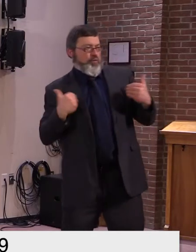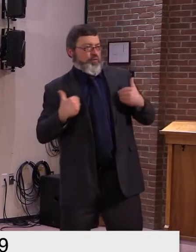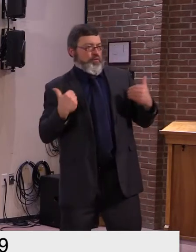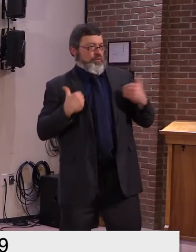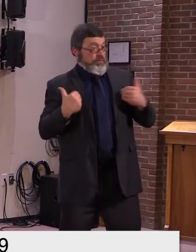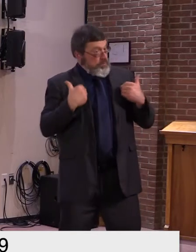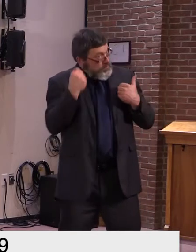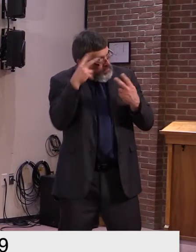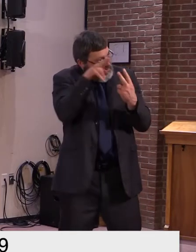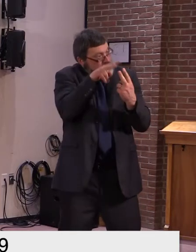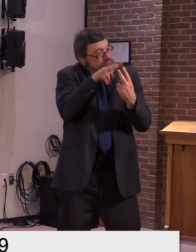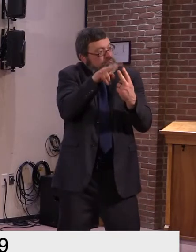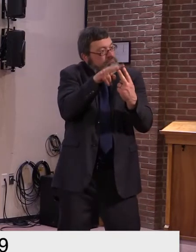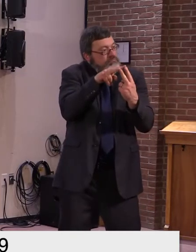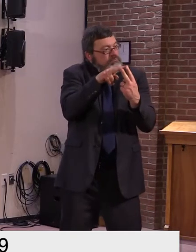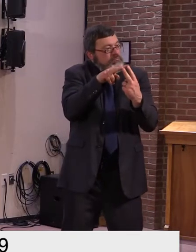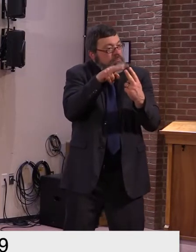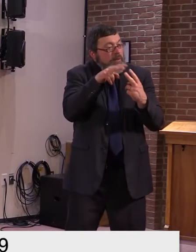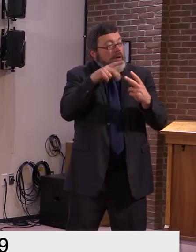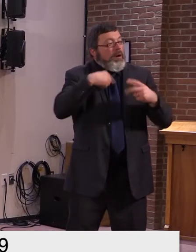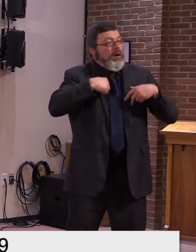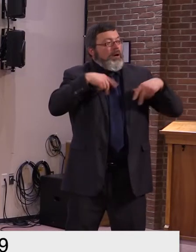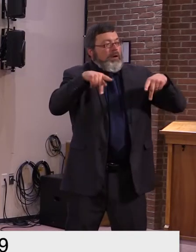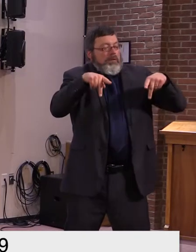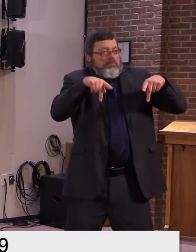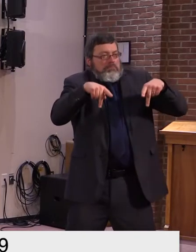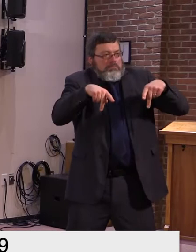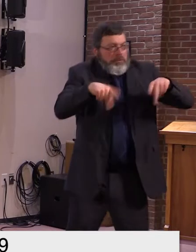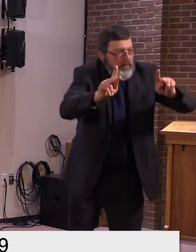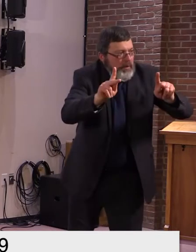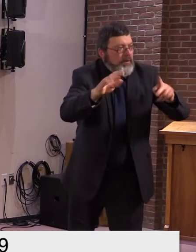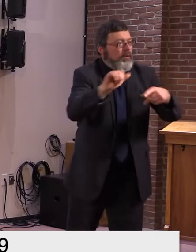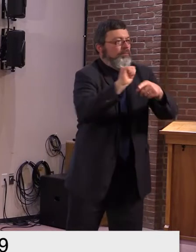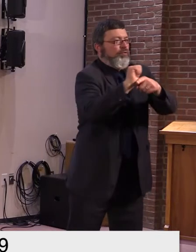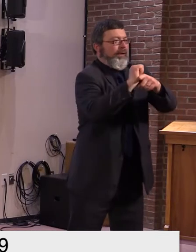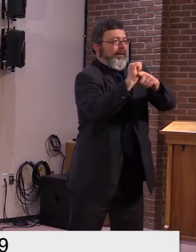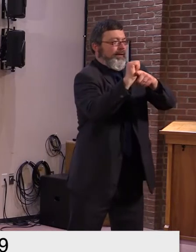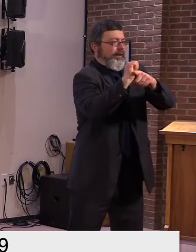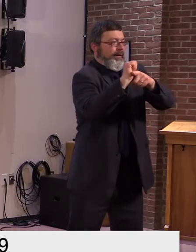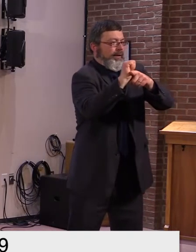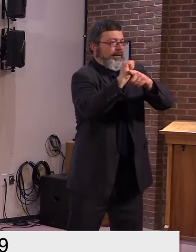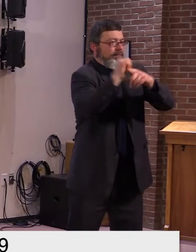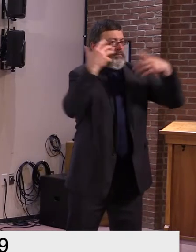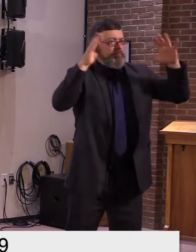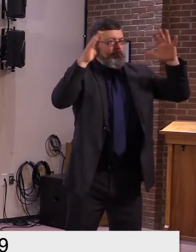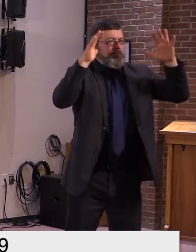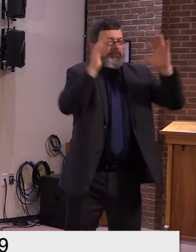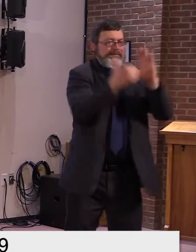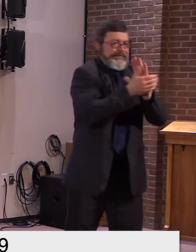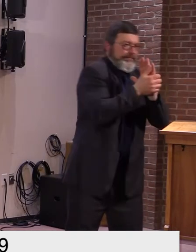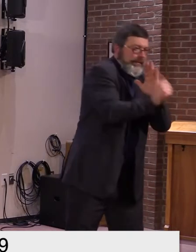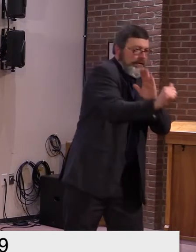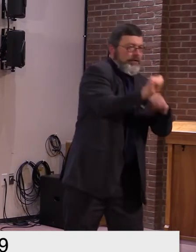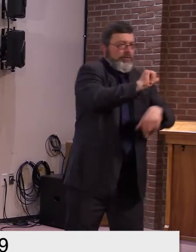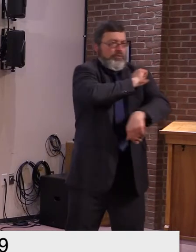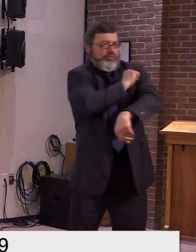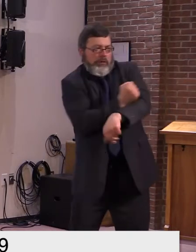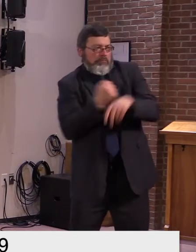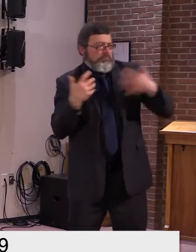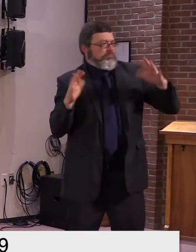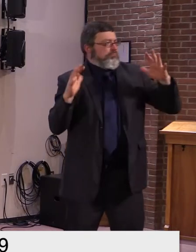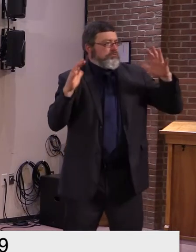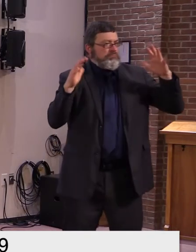with individual skills, strength, and conditioning drills. This means no contact,